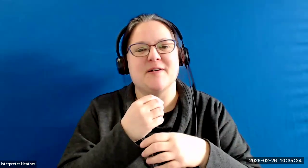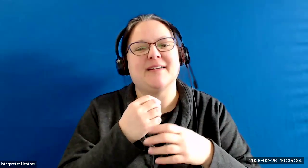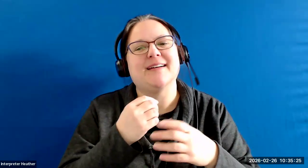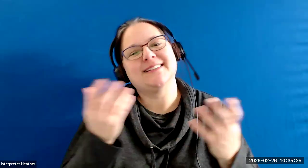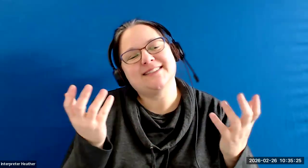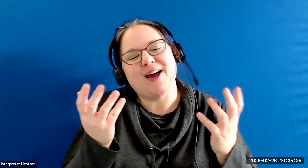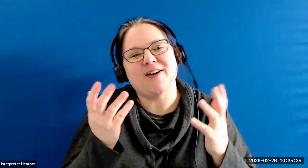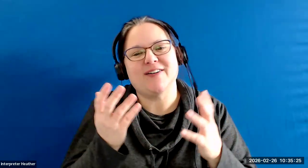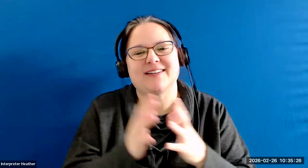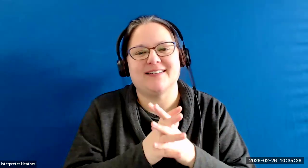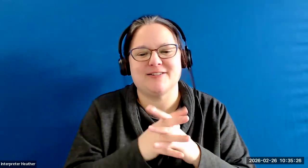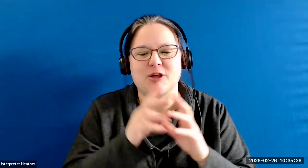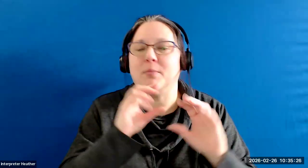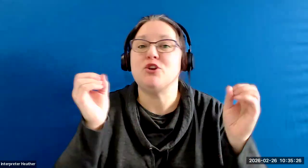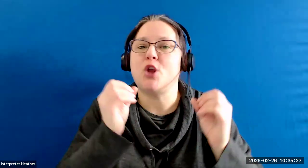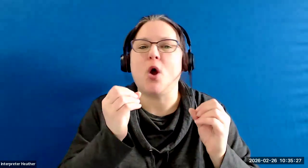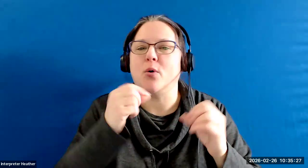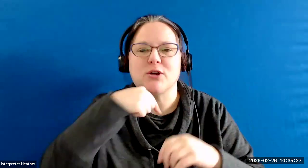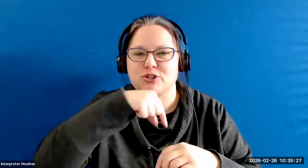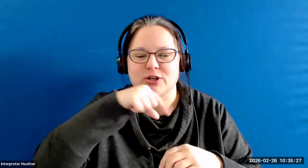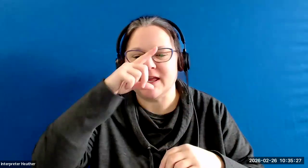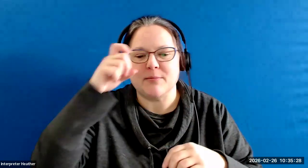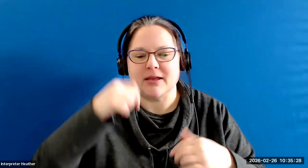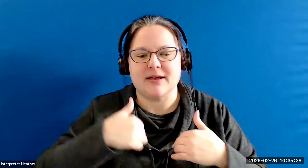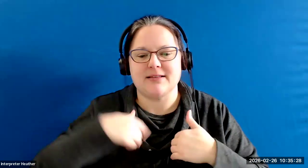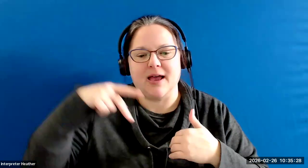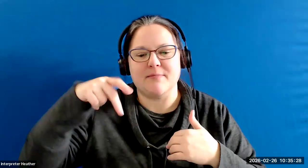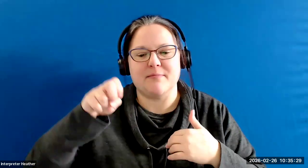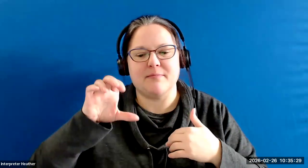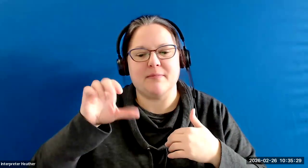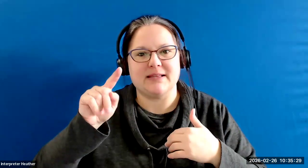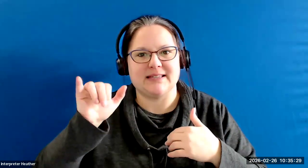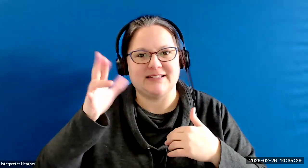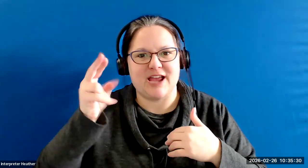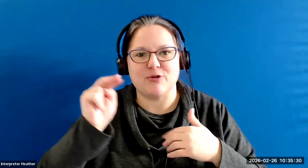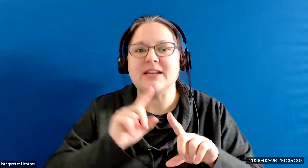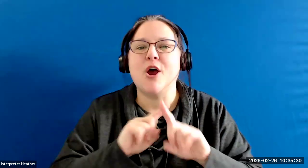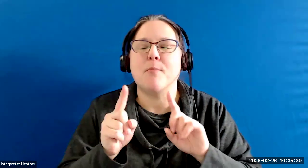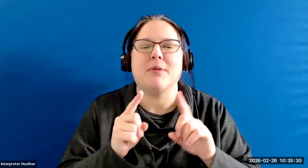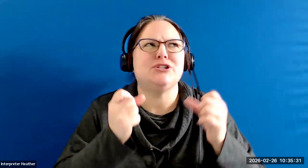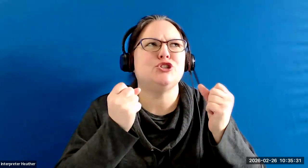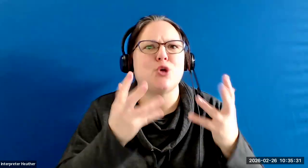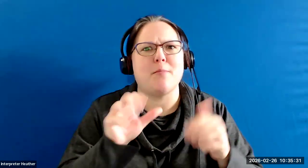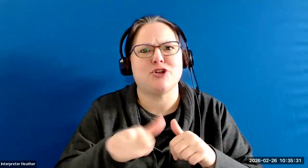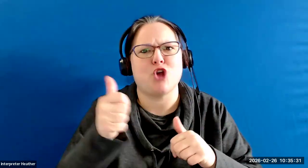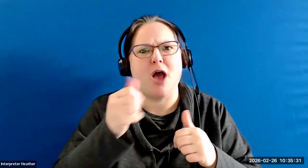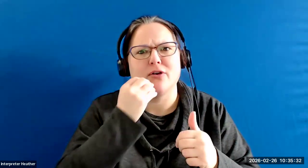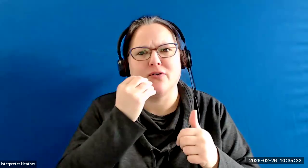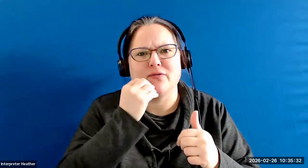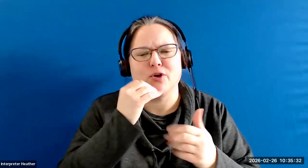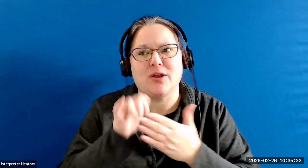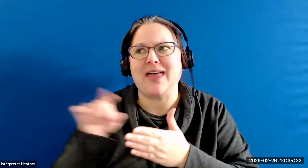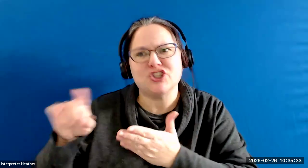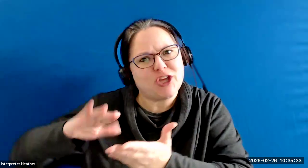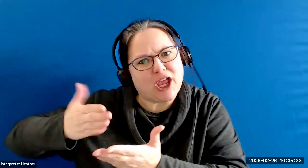a pescatarian, but tons of amazing, rich, tasty sides that she had cooked from her